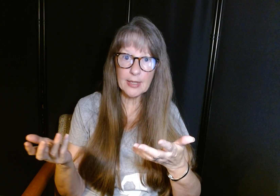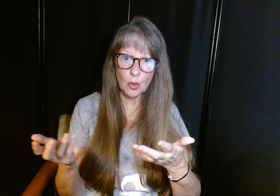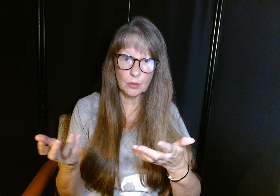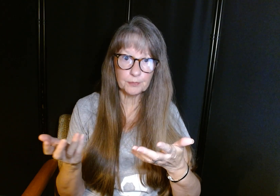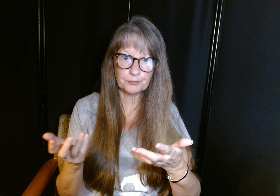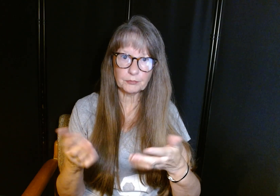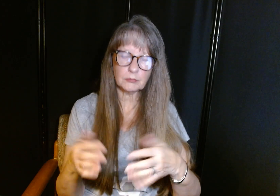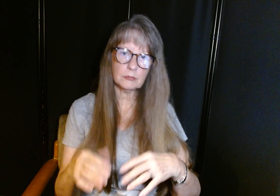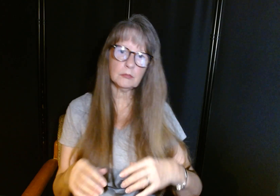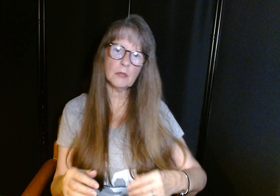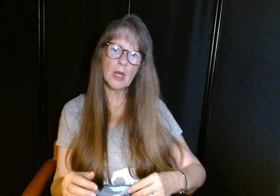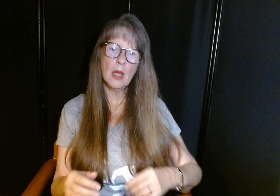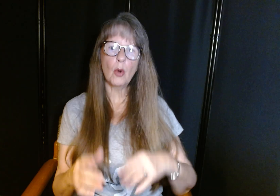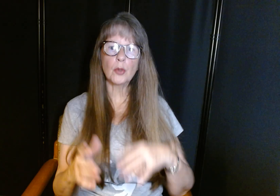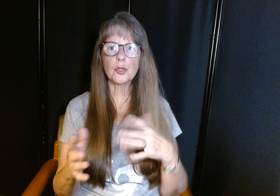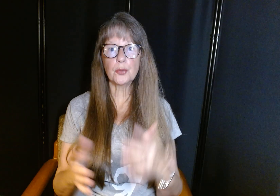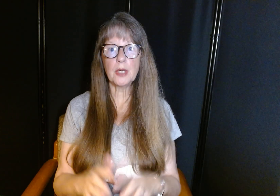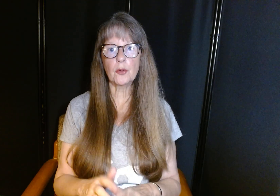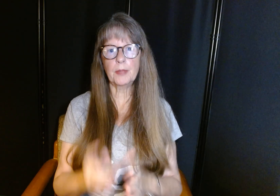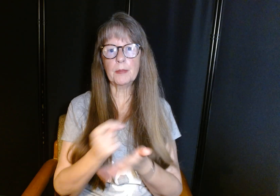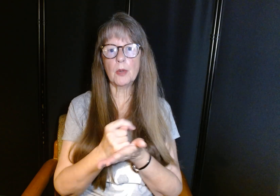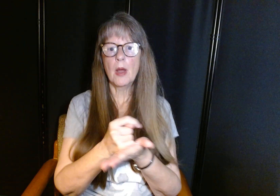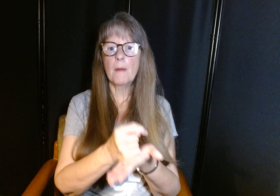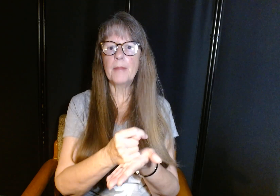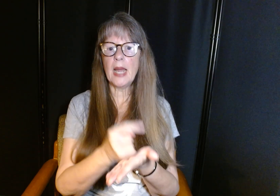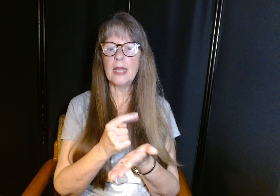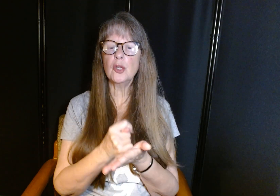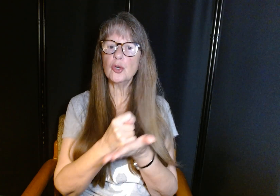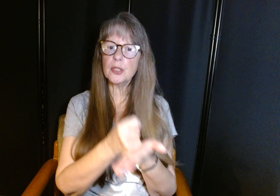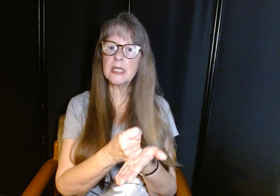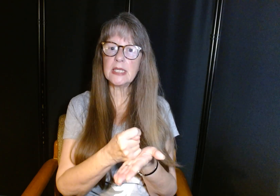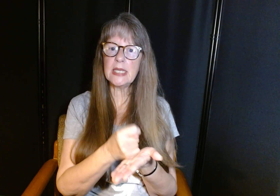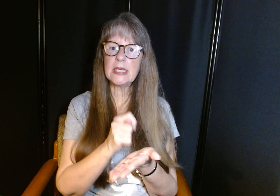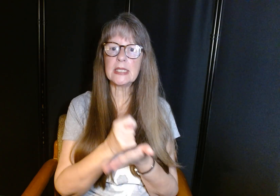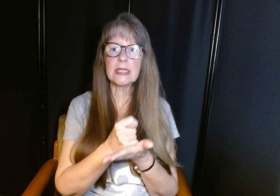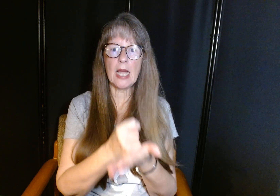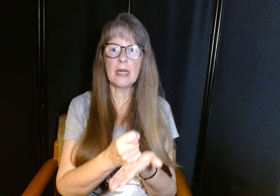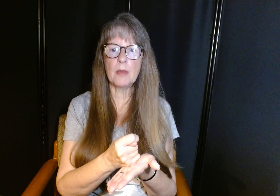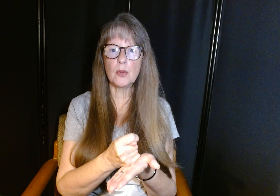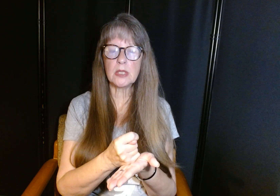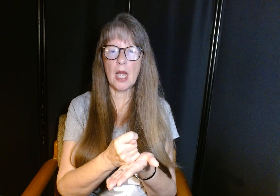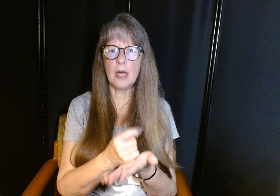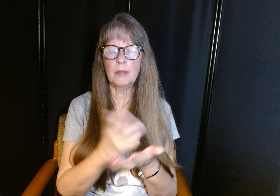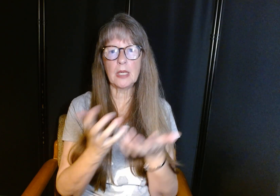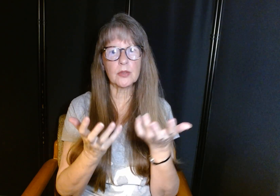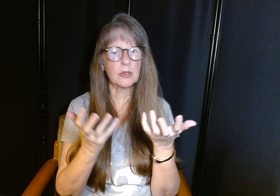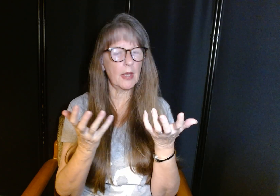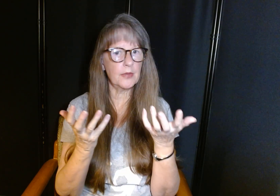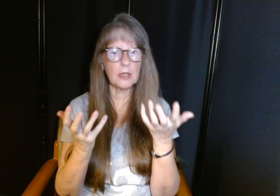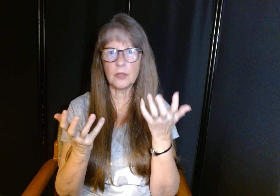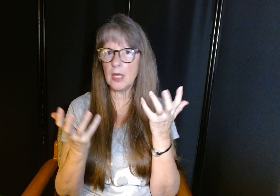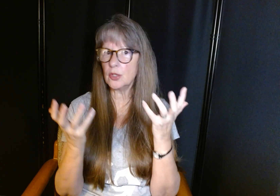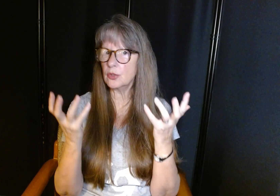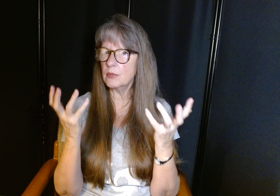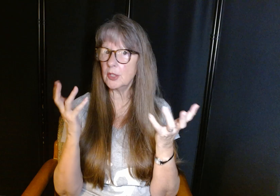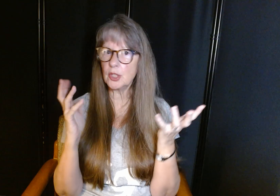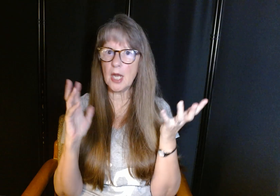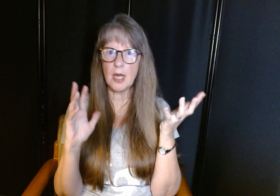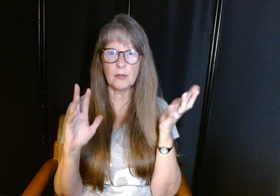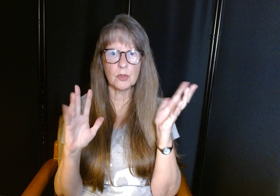meal or to treat other people. But I usually see this sign most of the time because I think it takes too much time to really